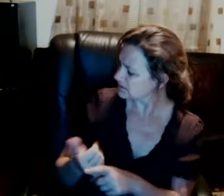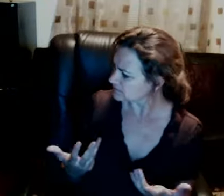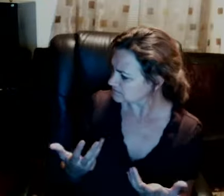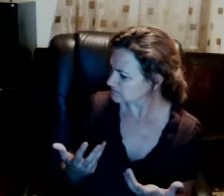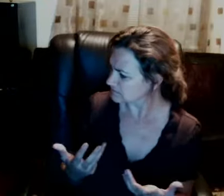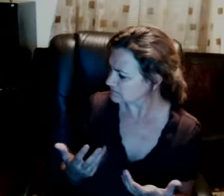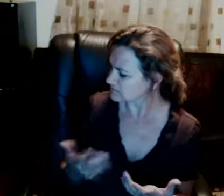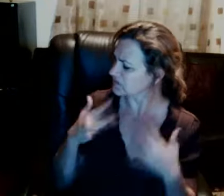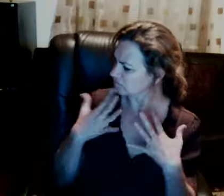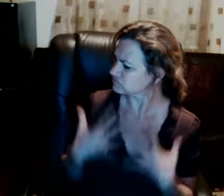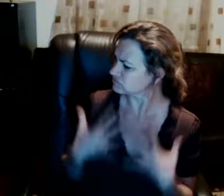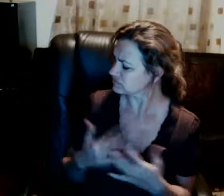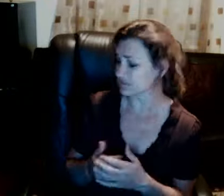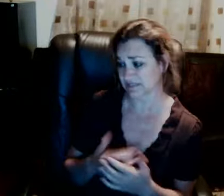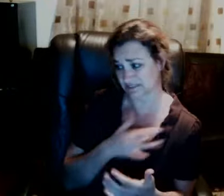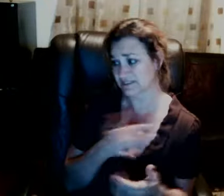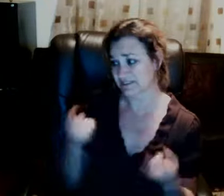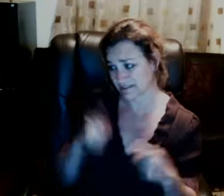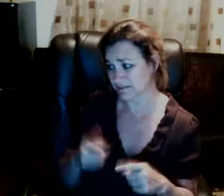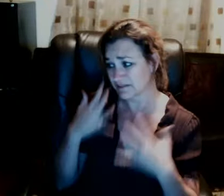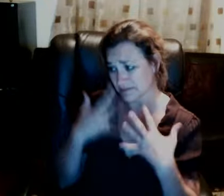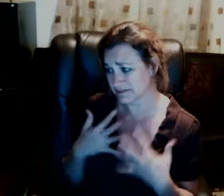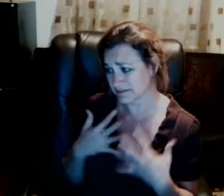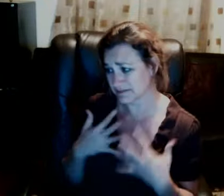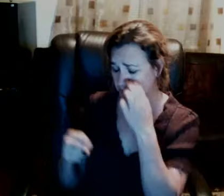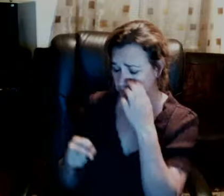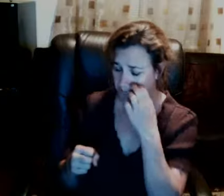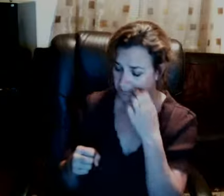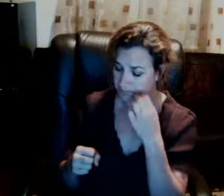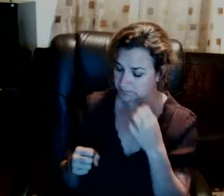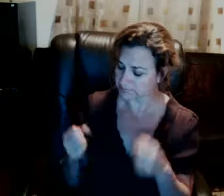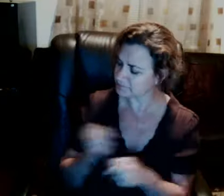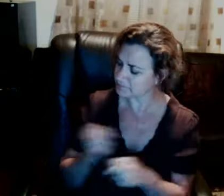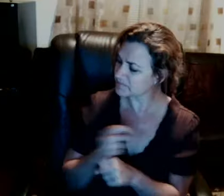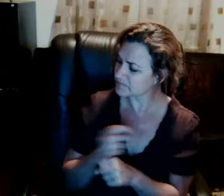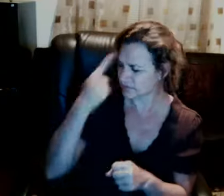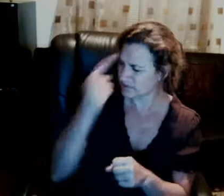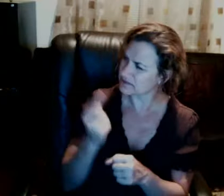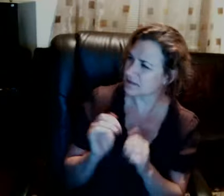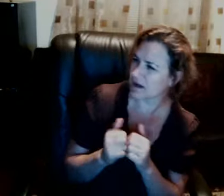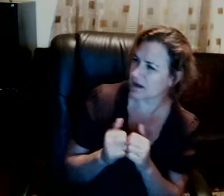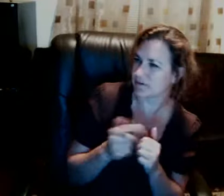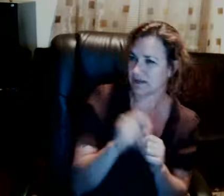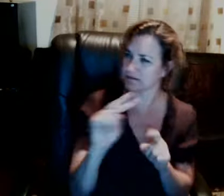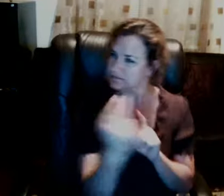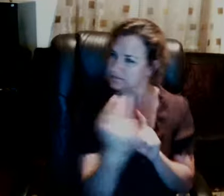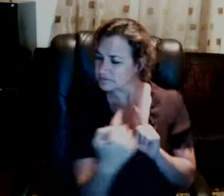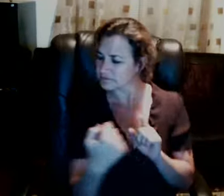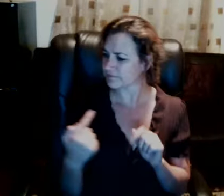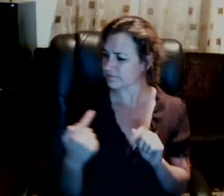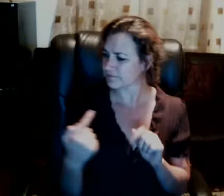Did it make you think anything about how they might see you, for example? Well, the other children always seem so